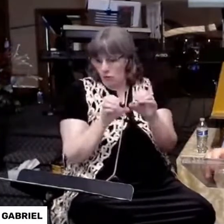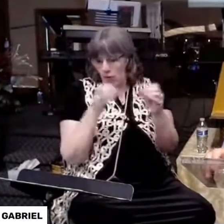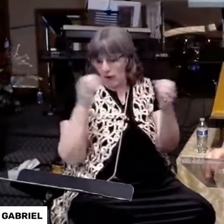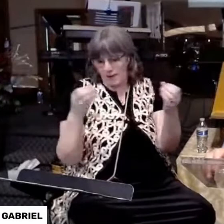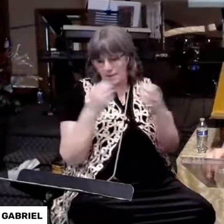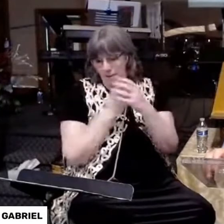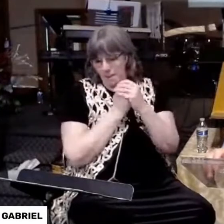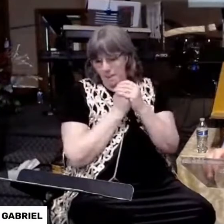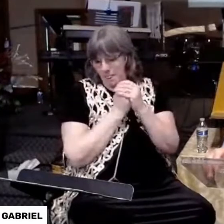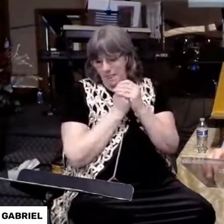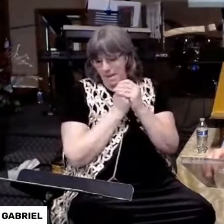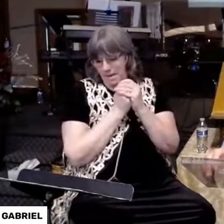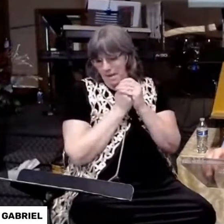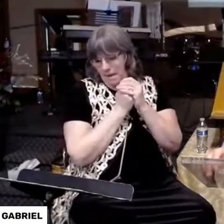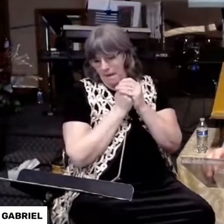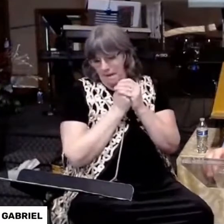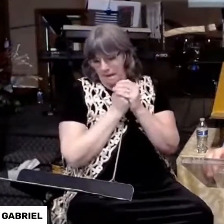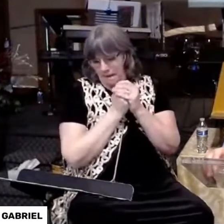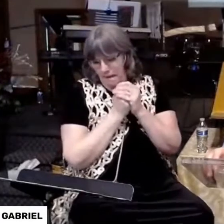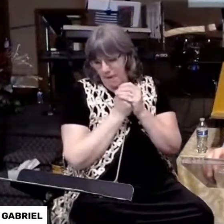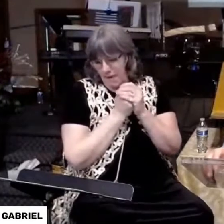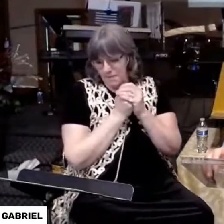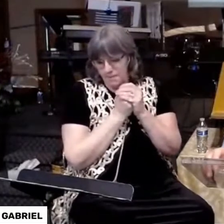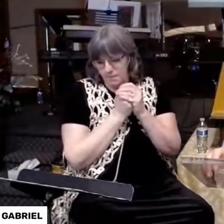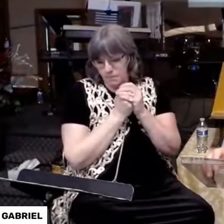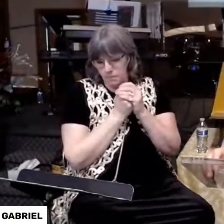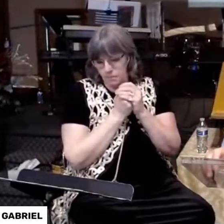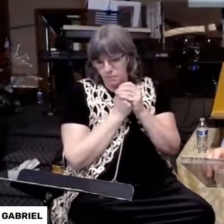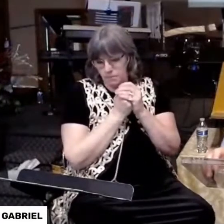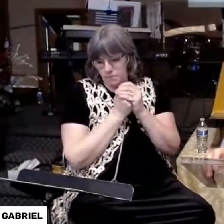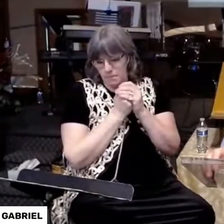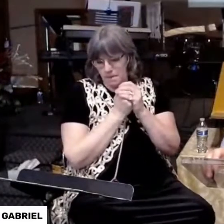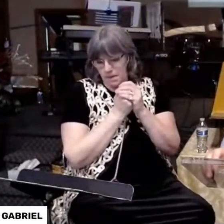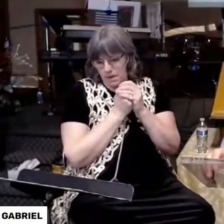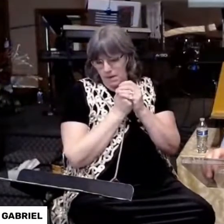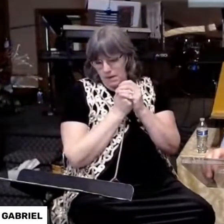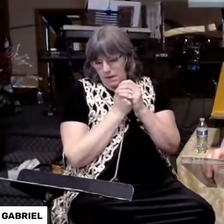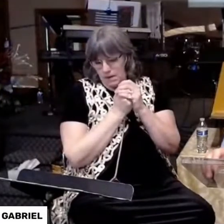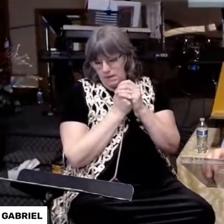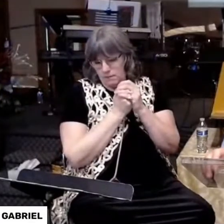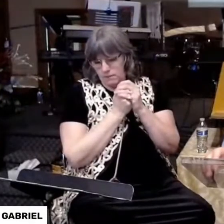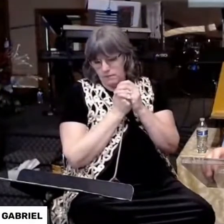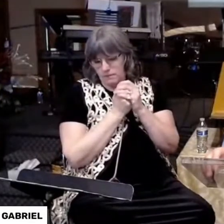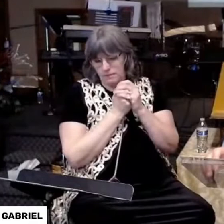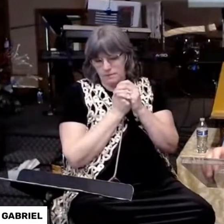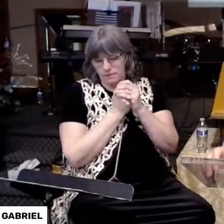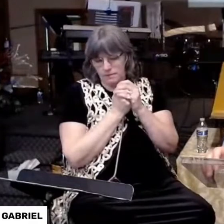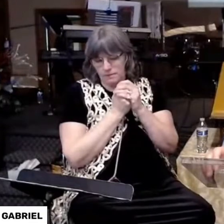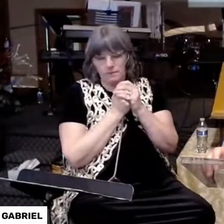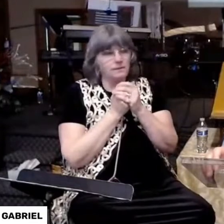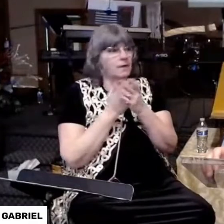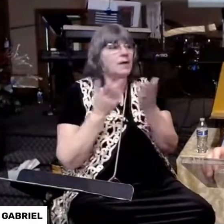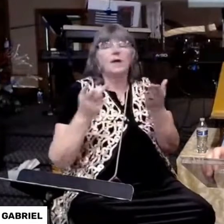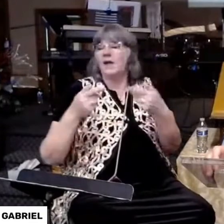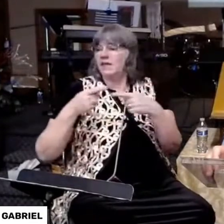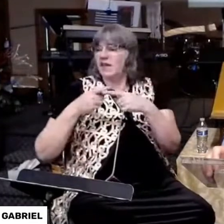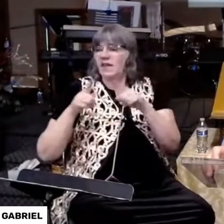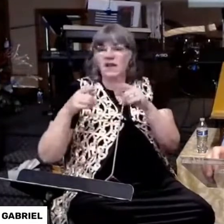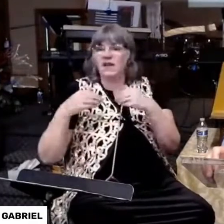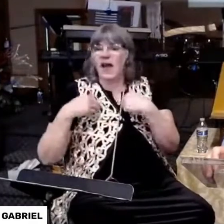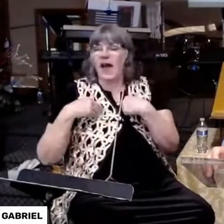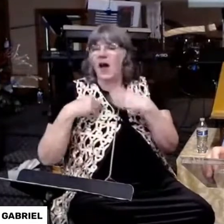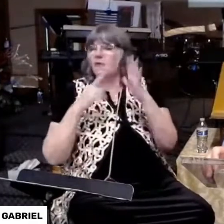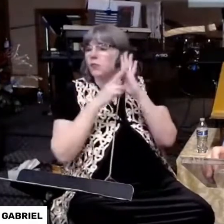In their days, in the days of the children of Israel, there was no agency advocating for the treatment of captured slaves, especially